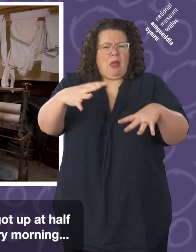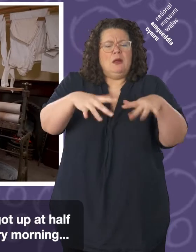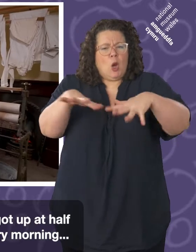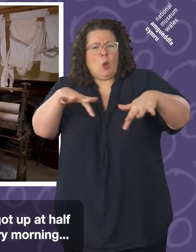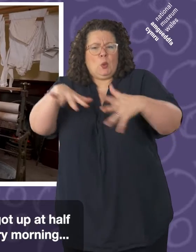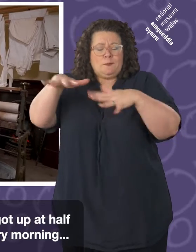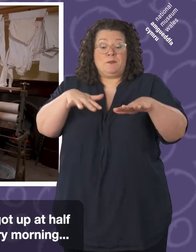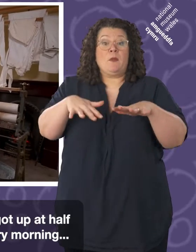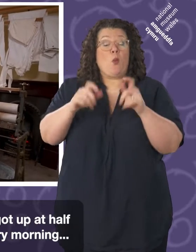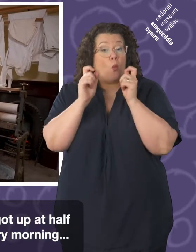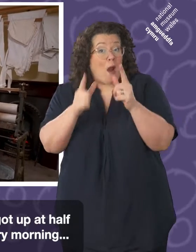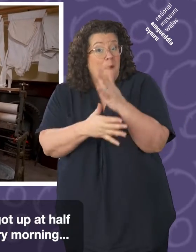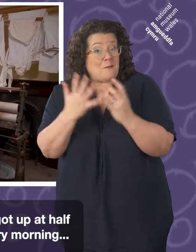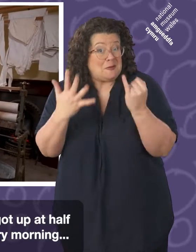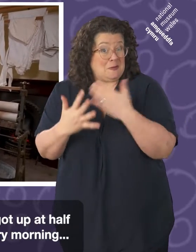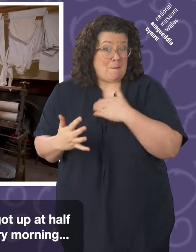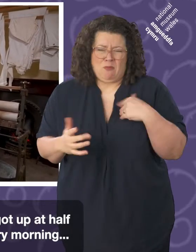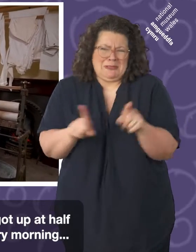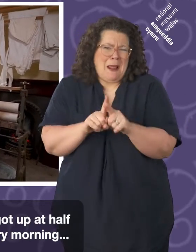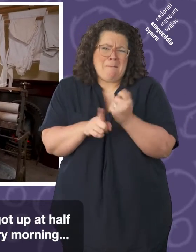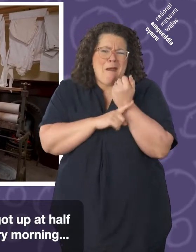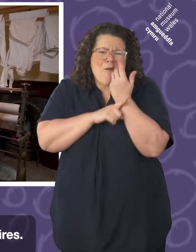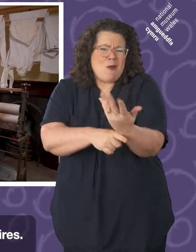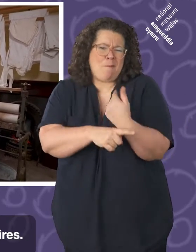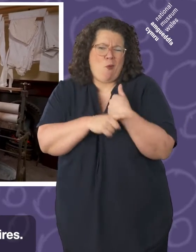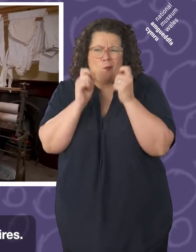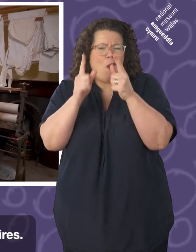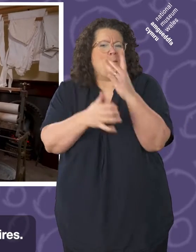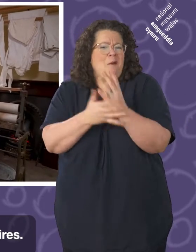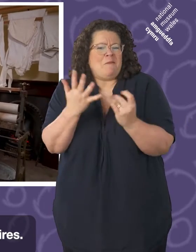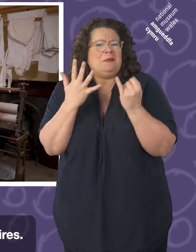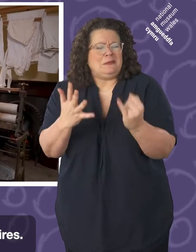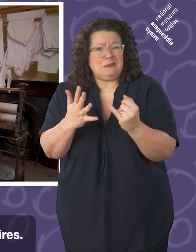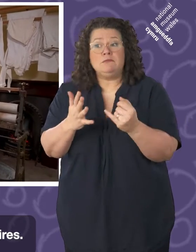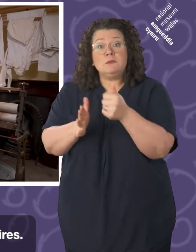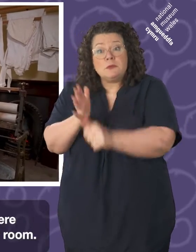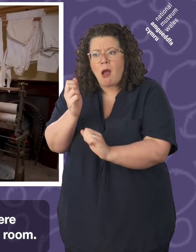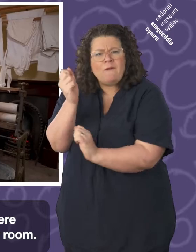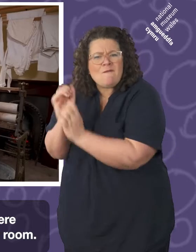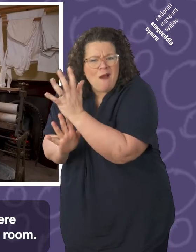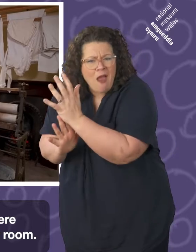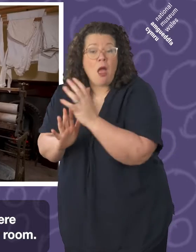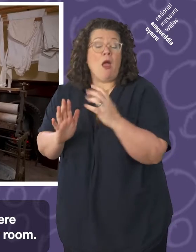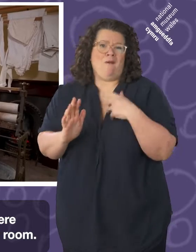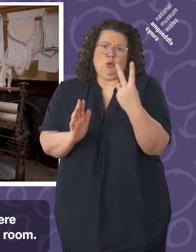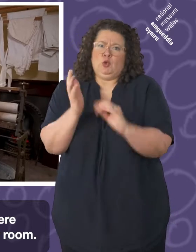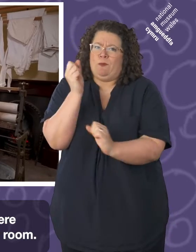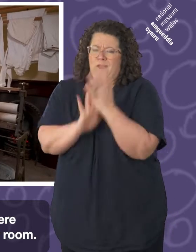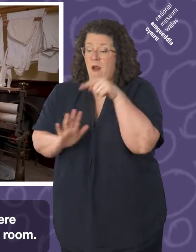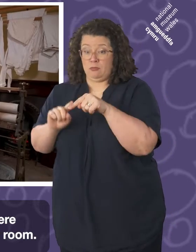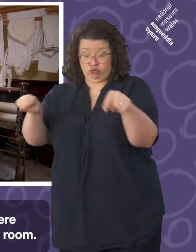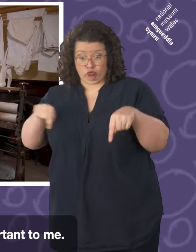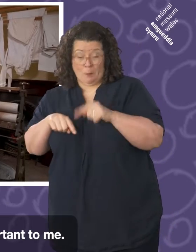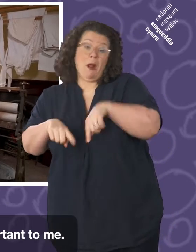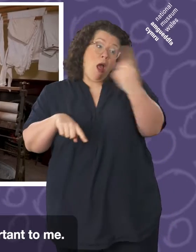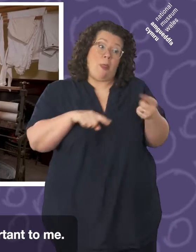I got up at 6:30, like I do every morning, to light the fires. The fire in here and in the